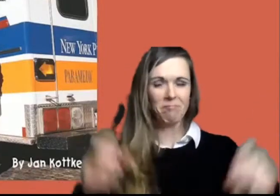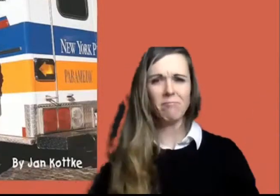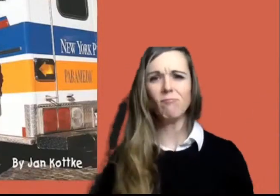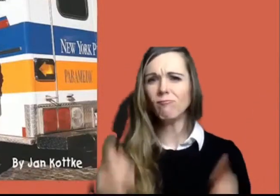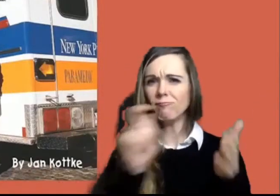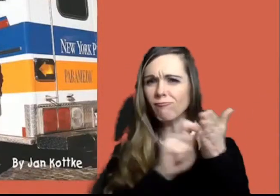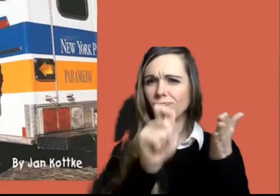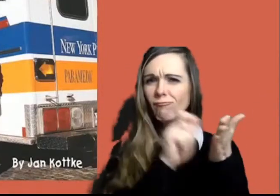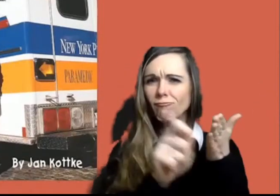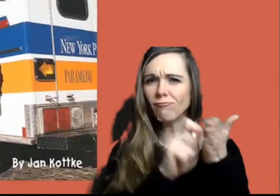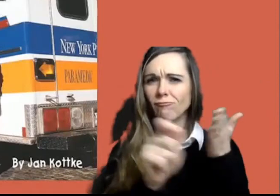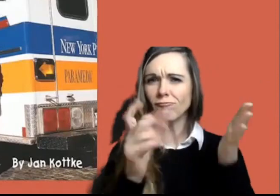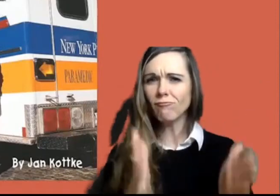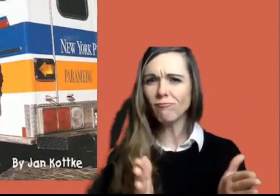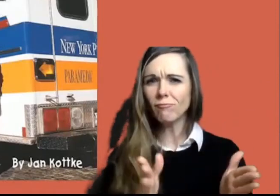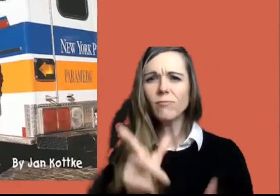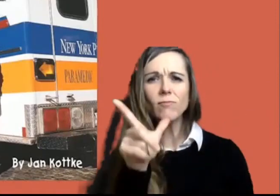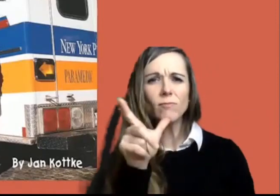Paramedics, fingerspelled.